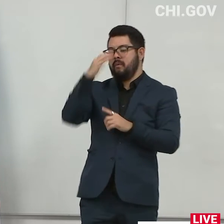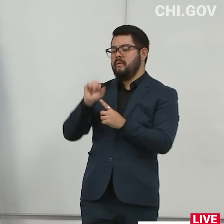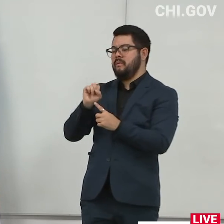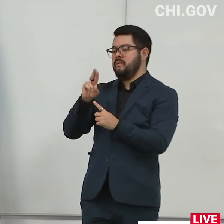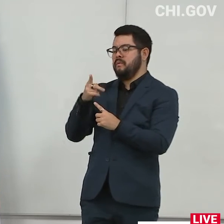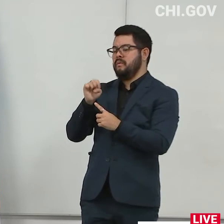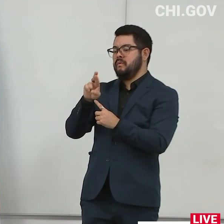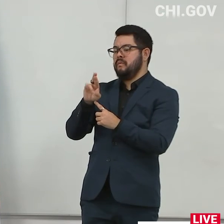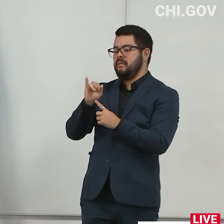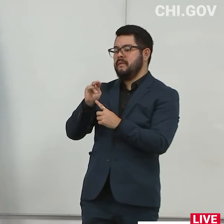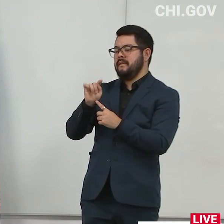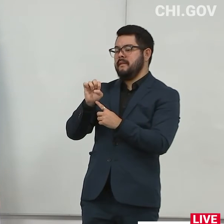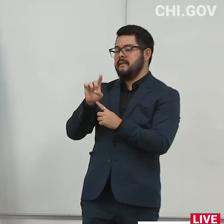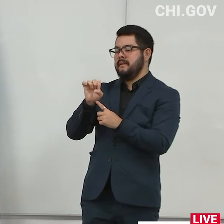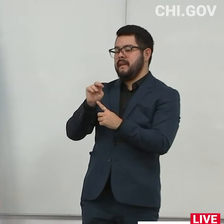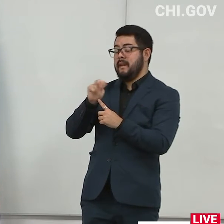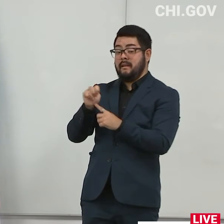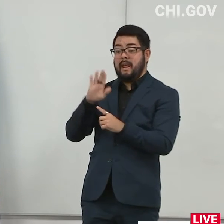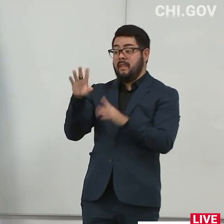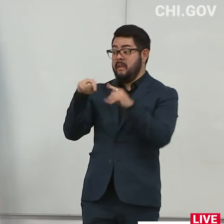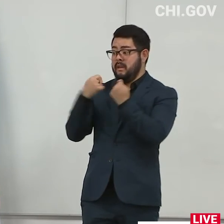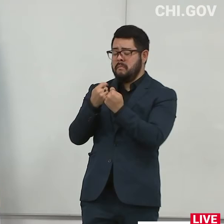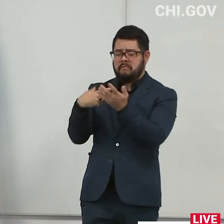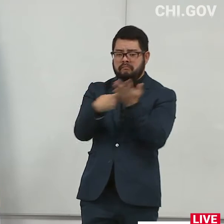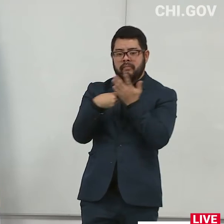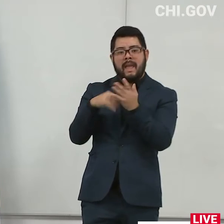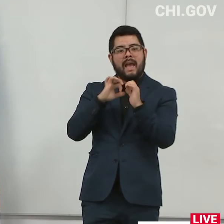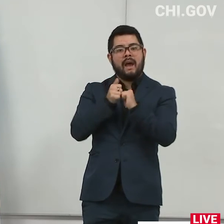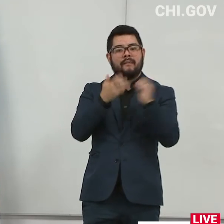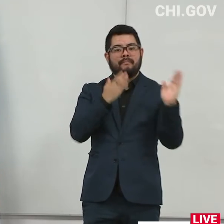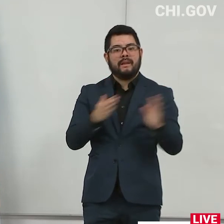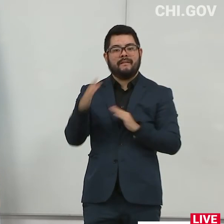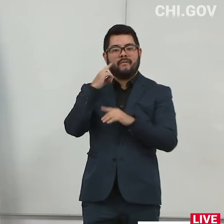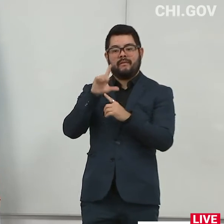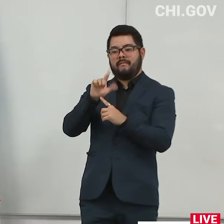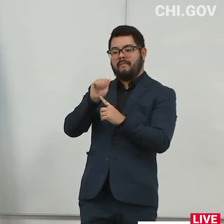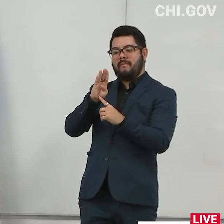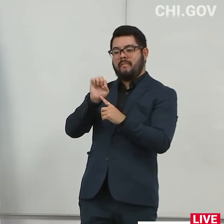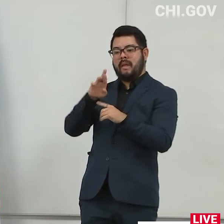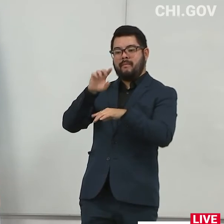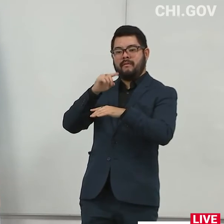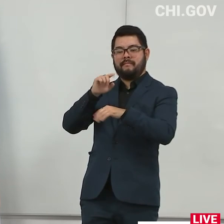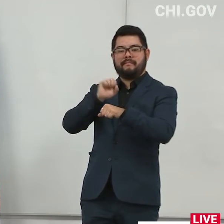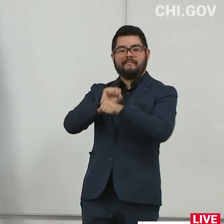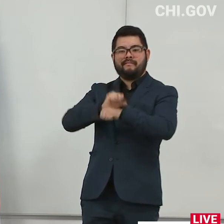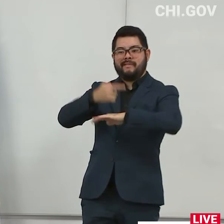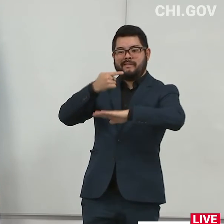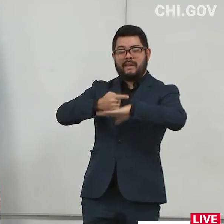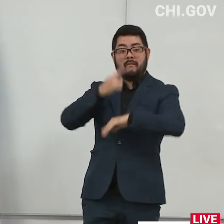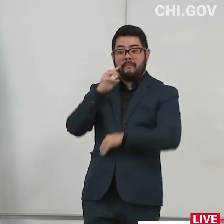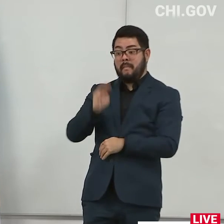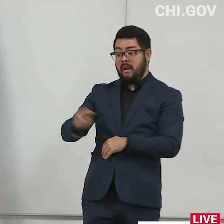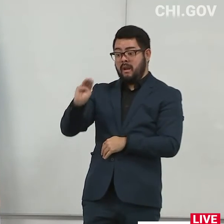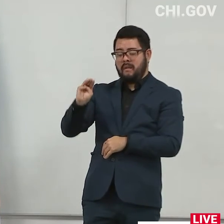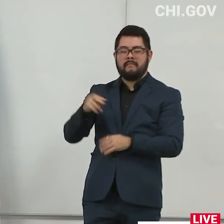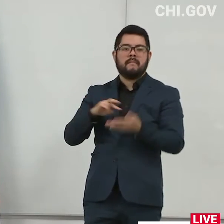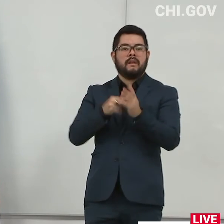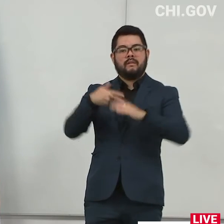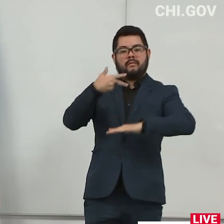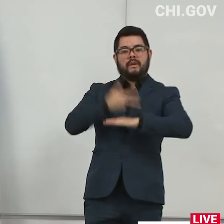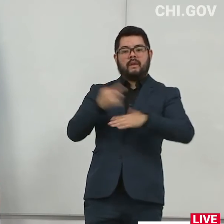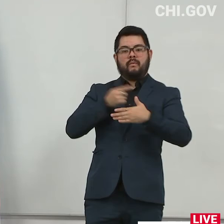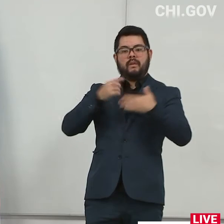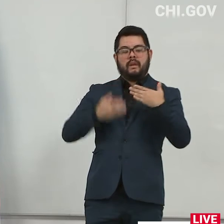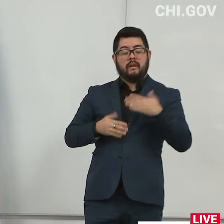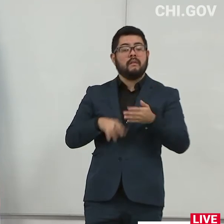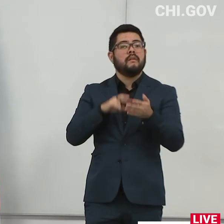have been planning for Labor Day for weeks now. And I think we've got a plan, and we'll see how it happens. But a lot of it obviously depends